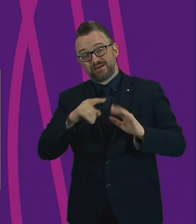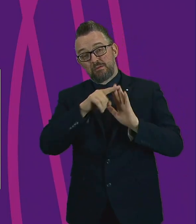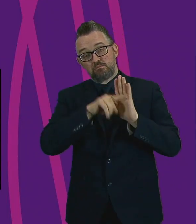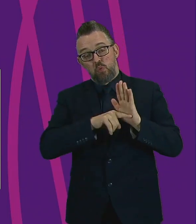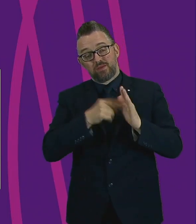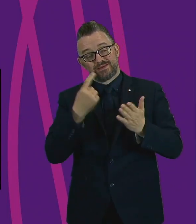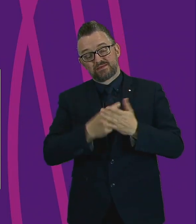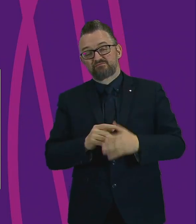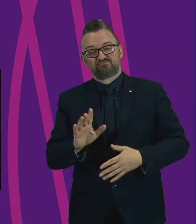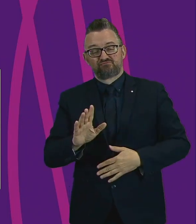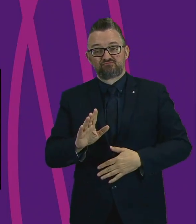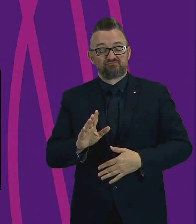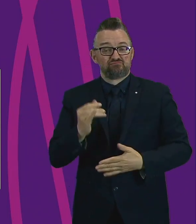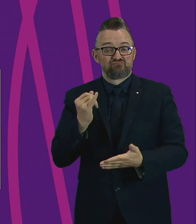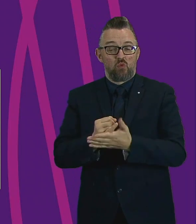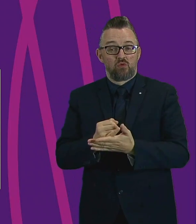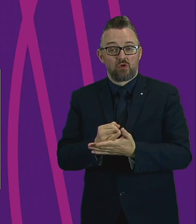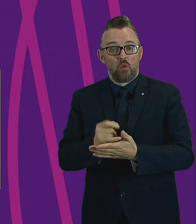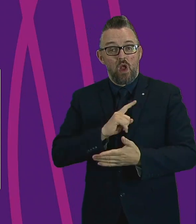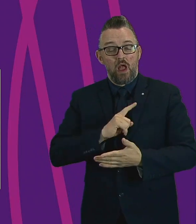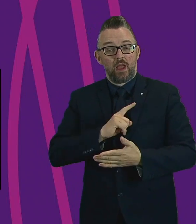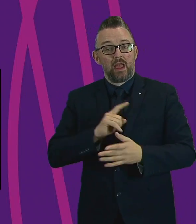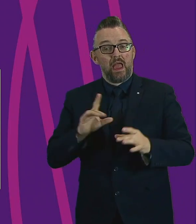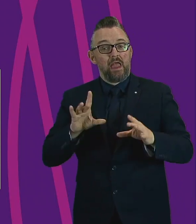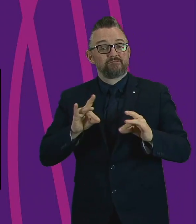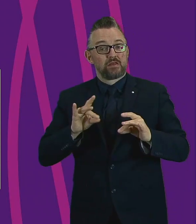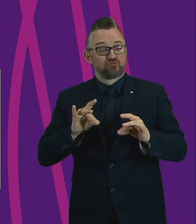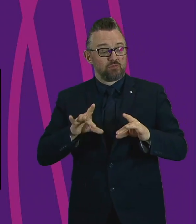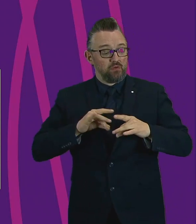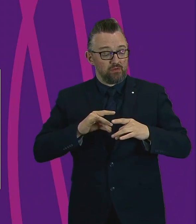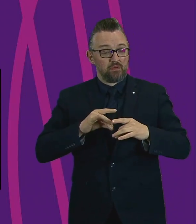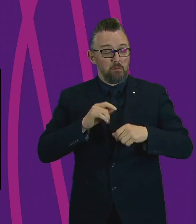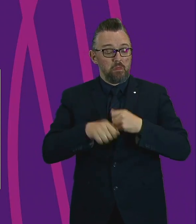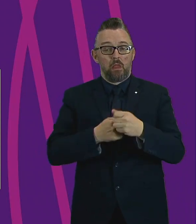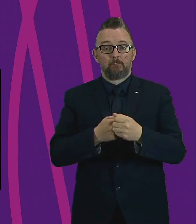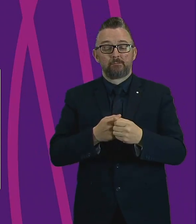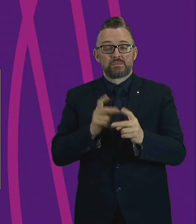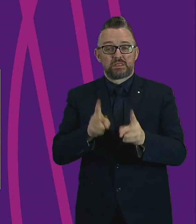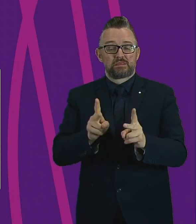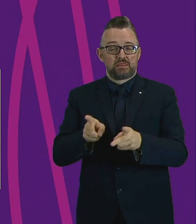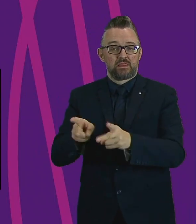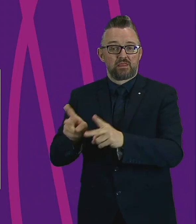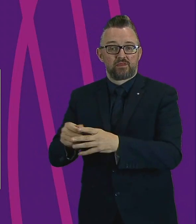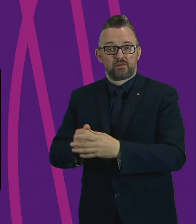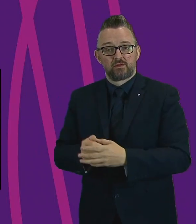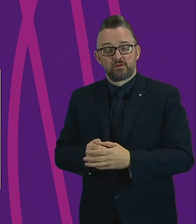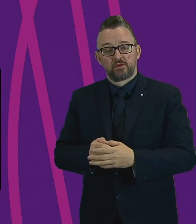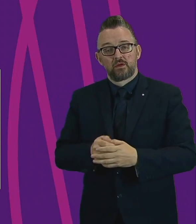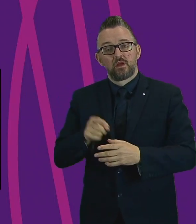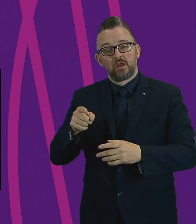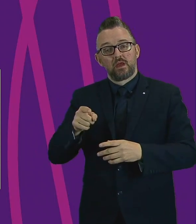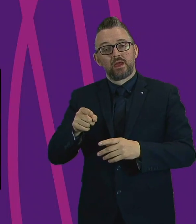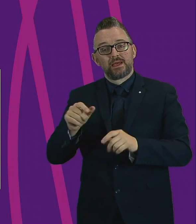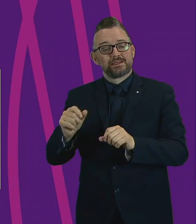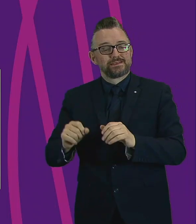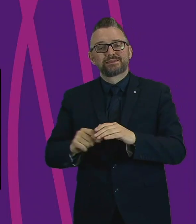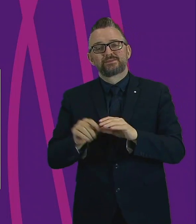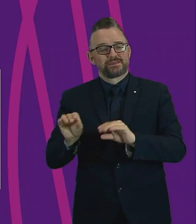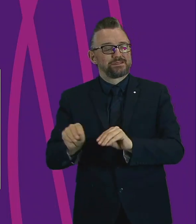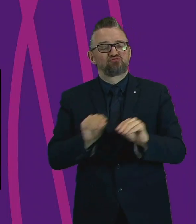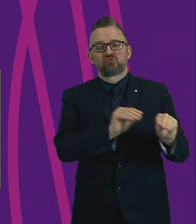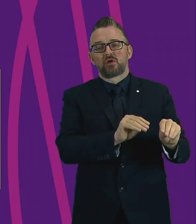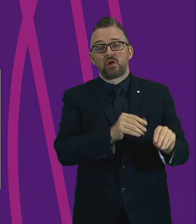disaster, resulting in infections and tragically deaths. Many of these were long-term delayed discharge cases. Patients